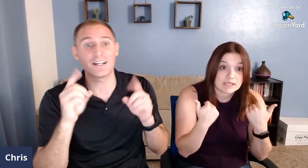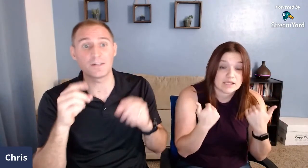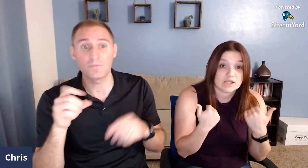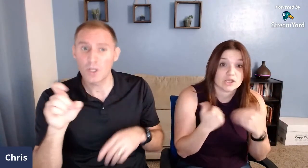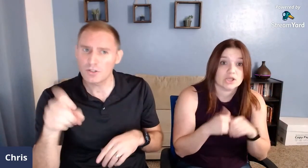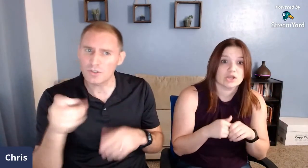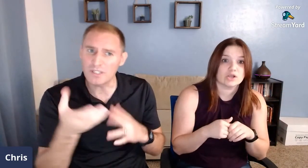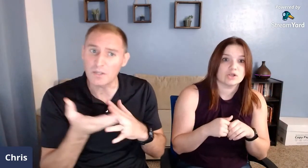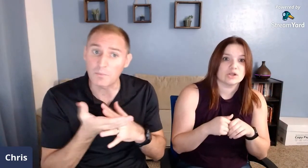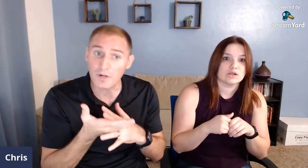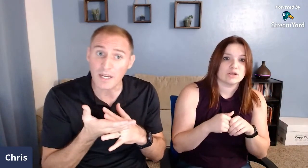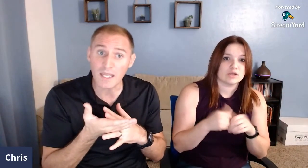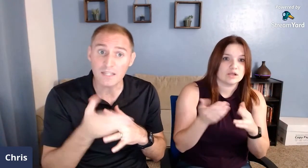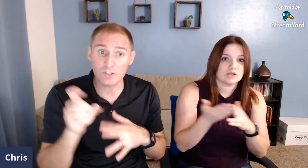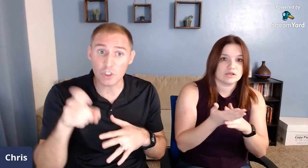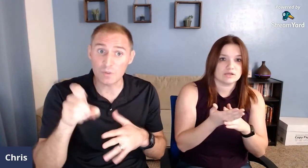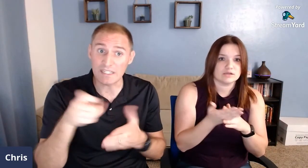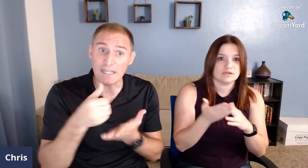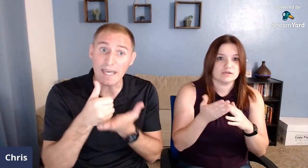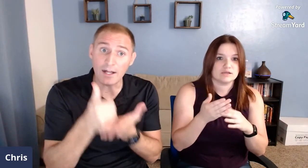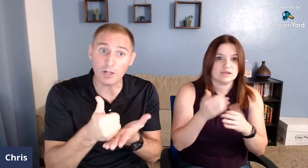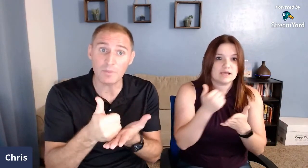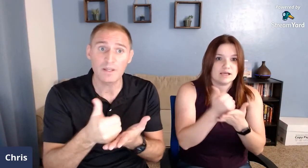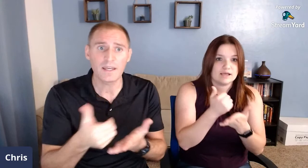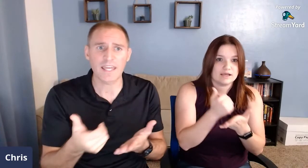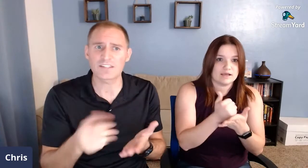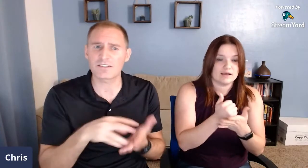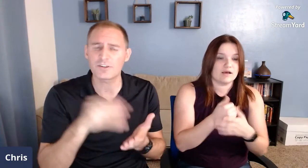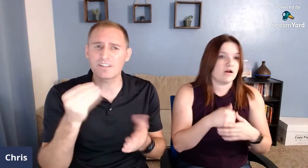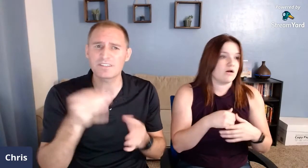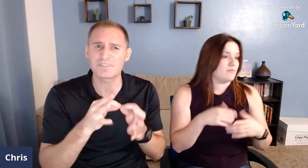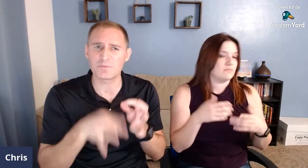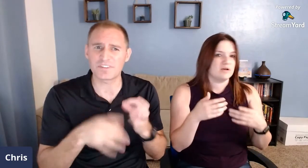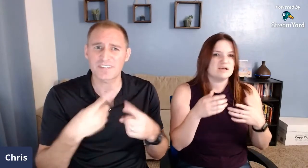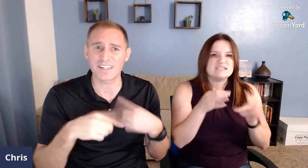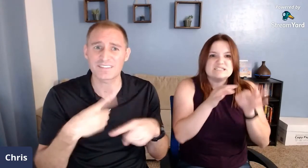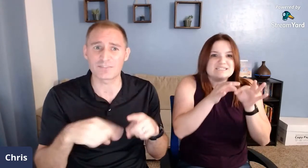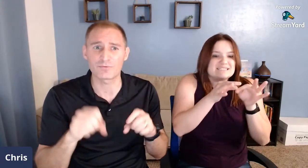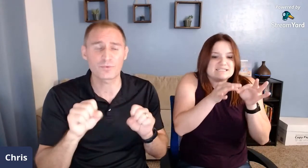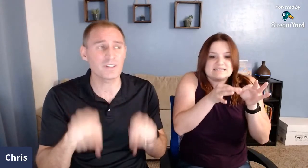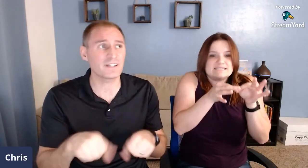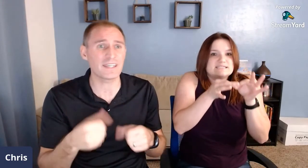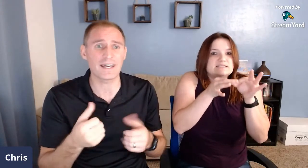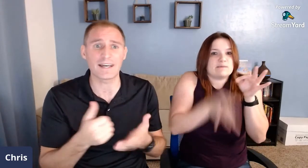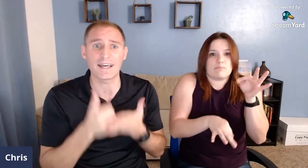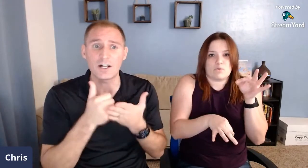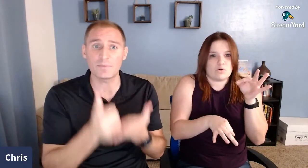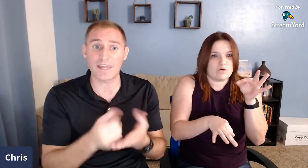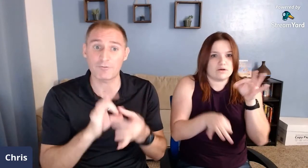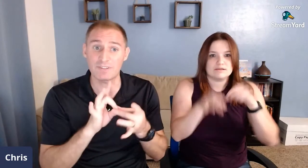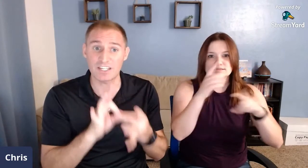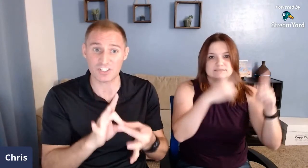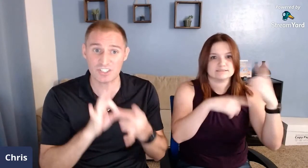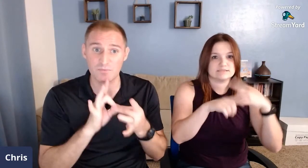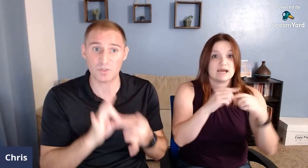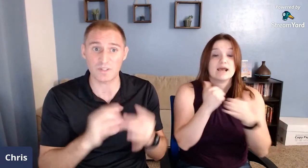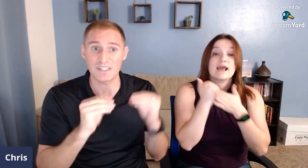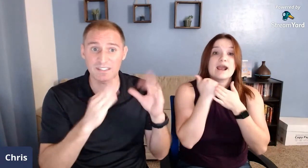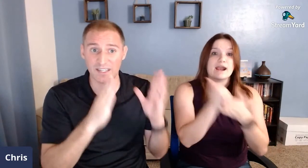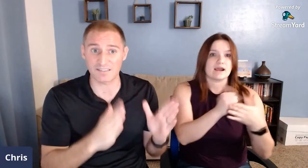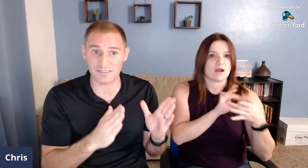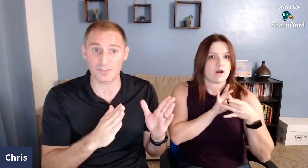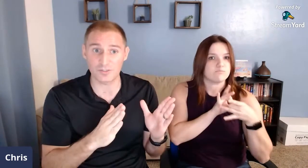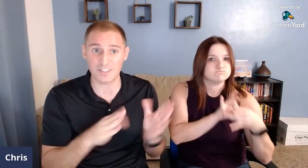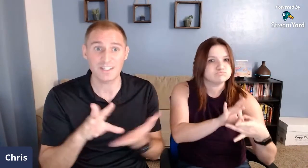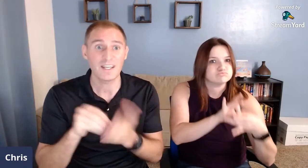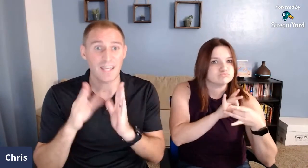here. Do you need a break? Do you need help? And just learning some simple signs can really help that relationship